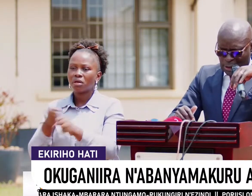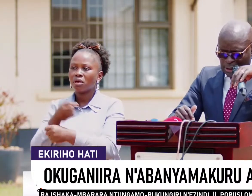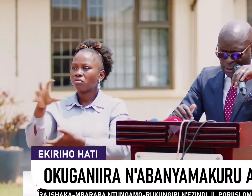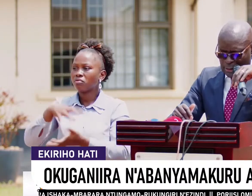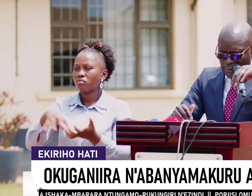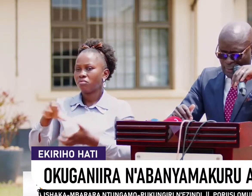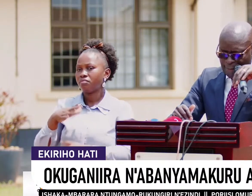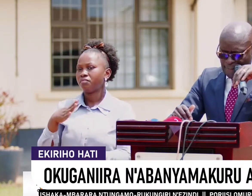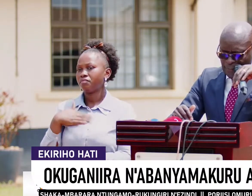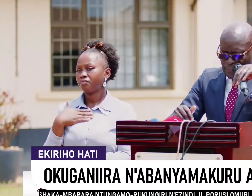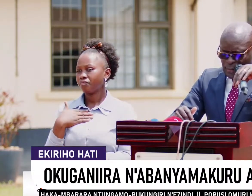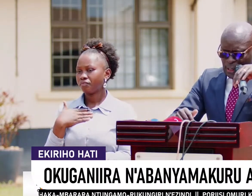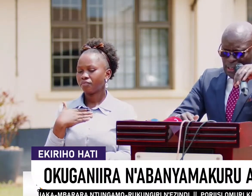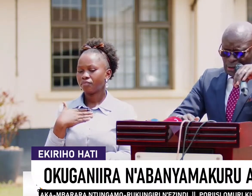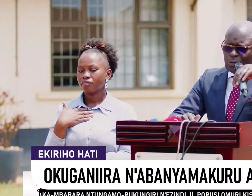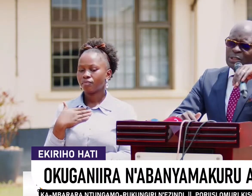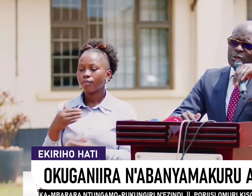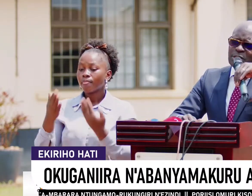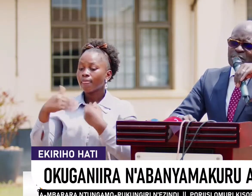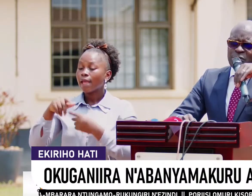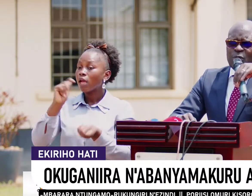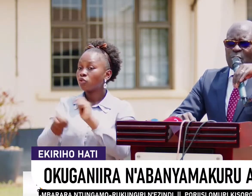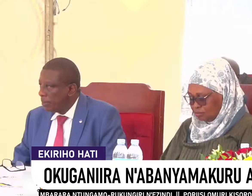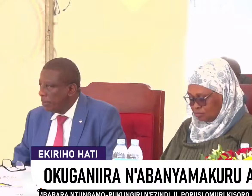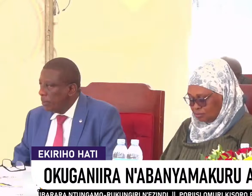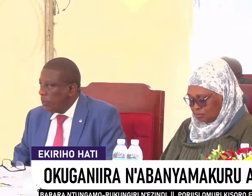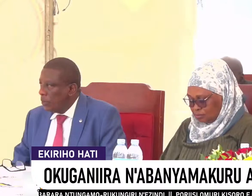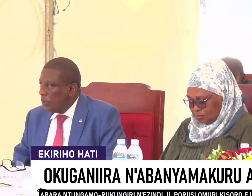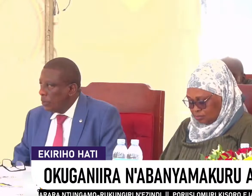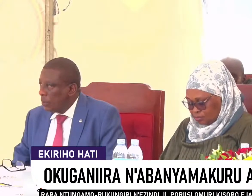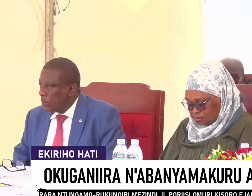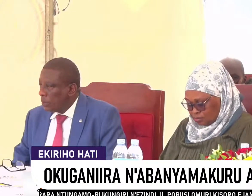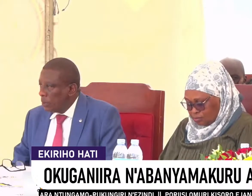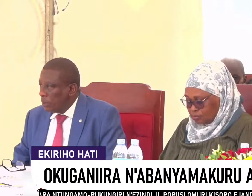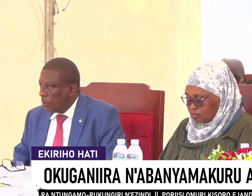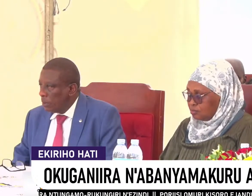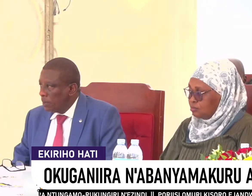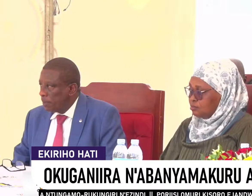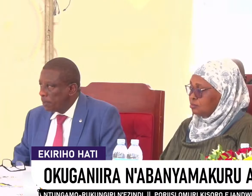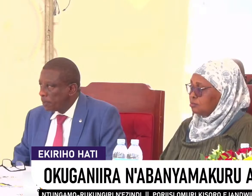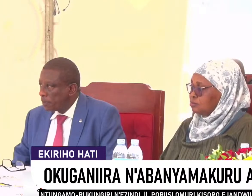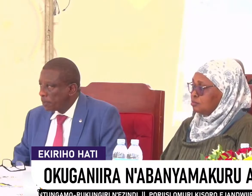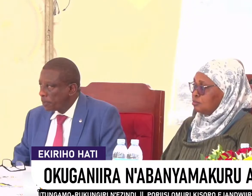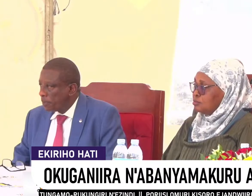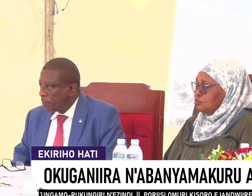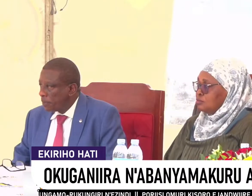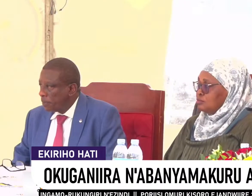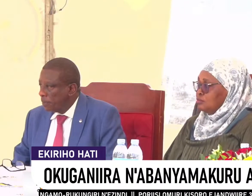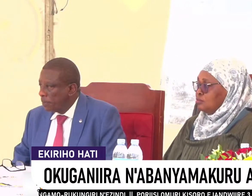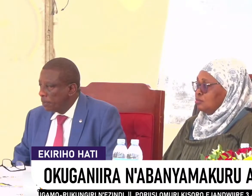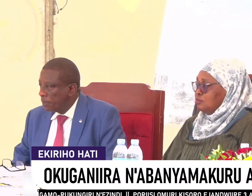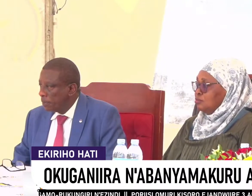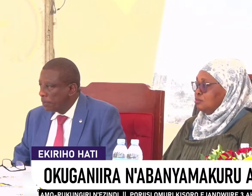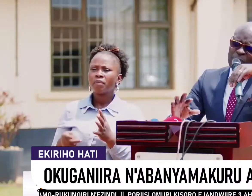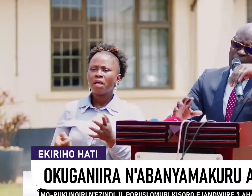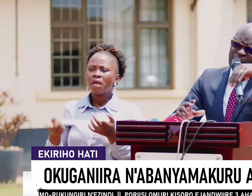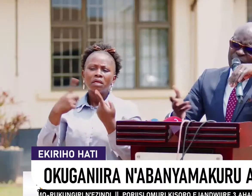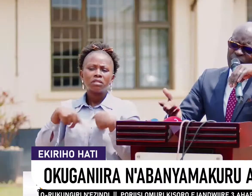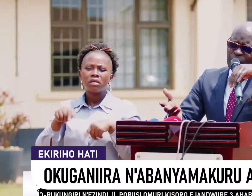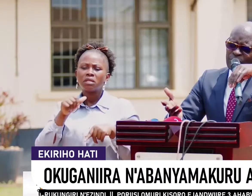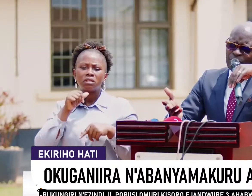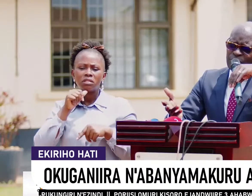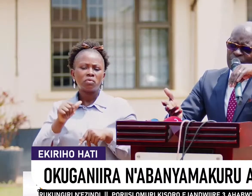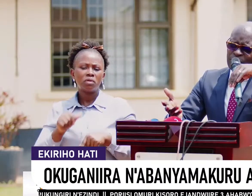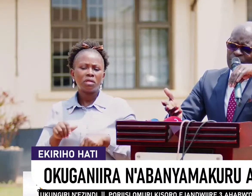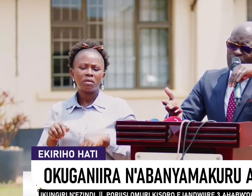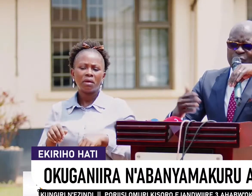oba otutataganya. Enkyukakyuka zetukola tekitegeeza nti tetuli